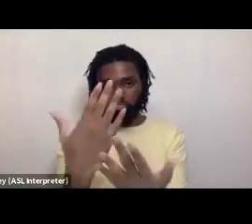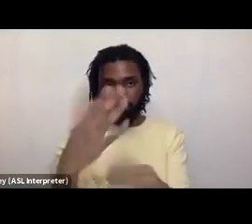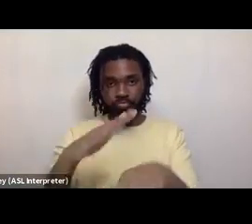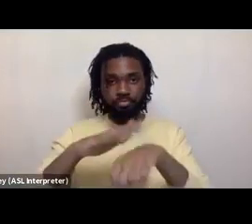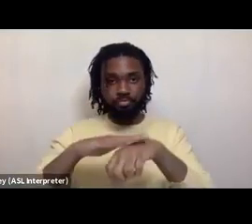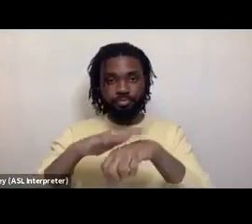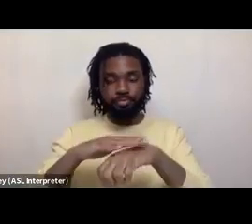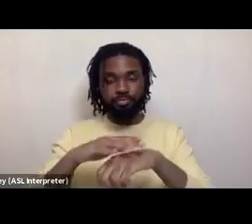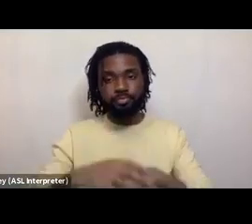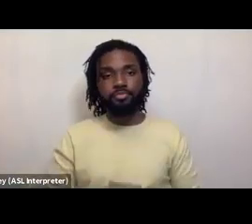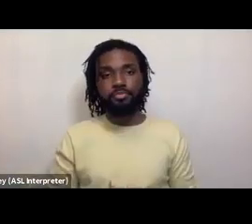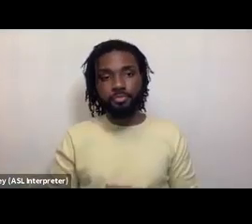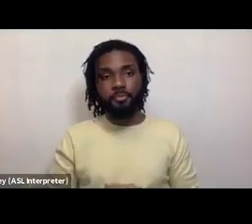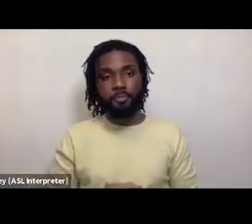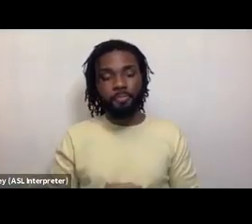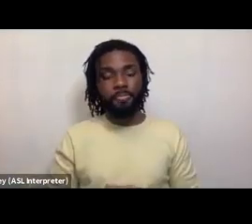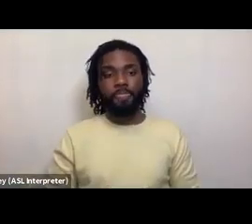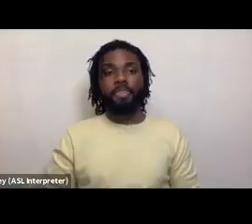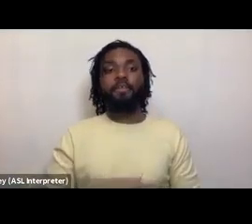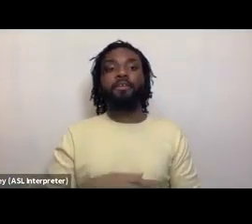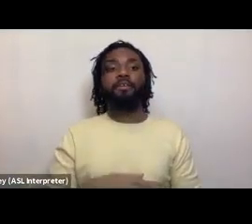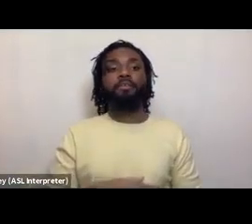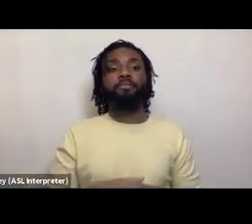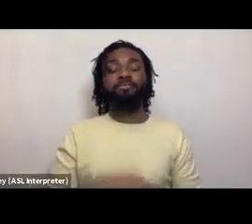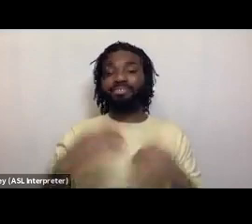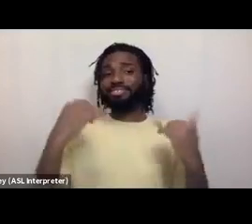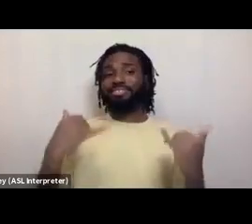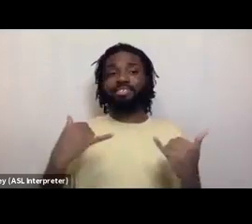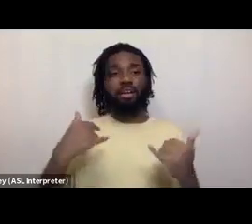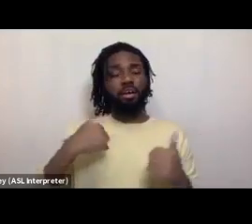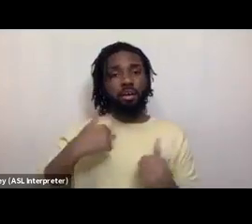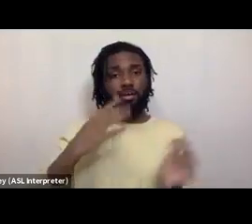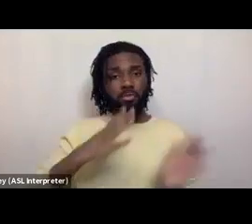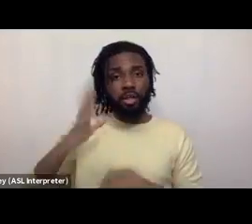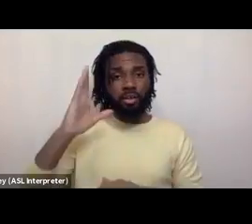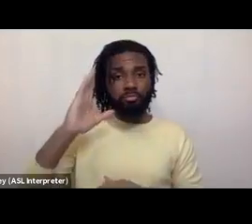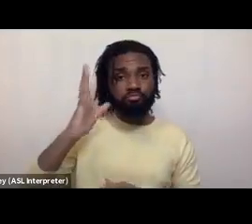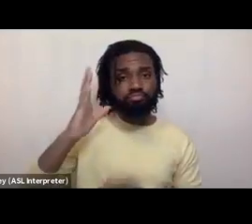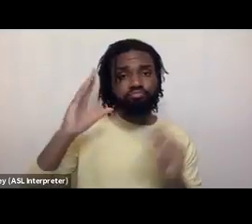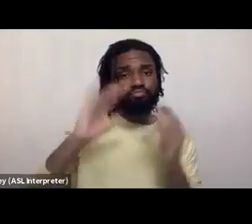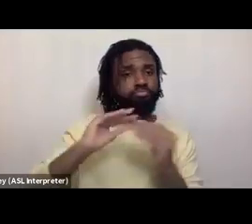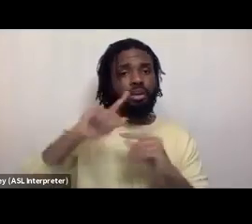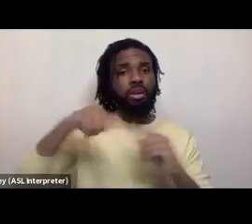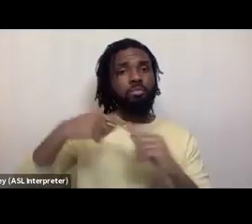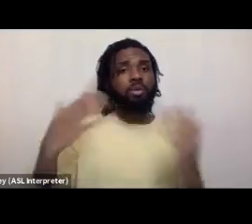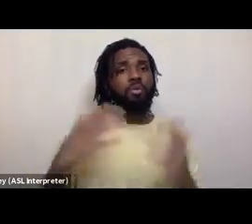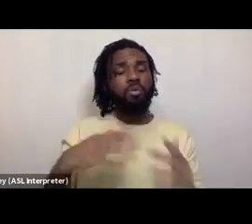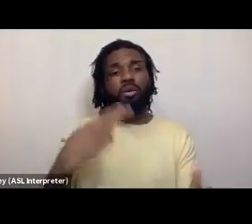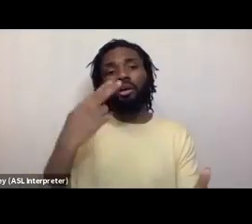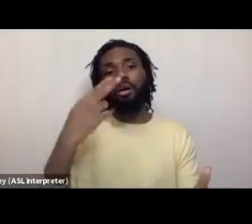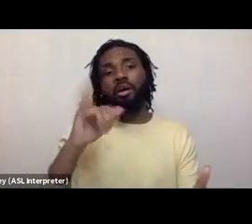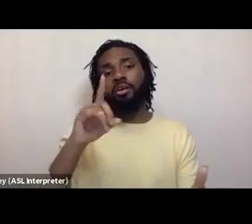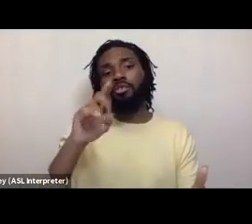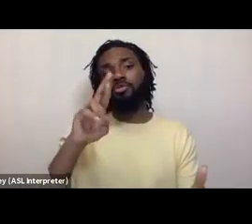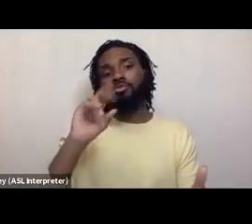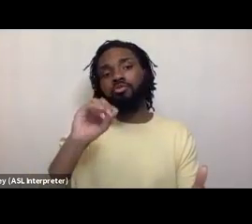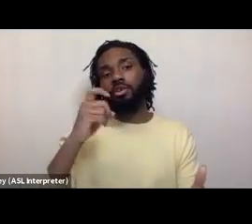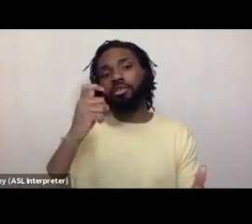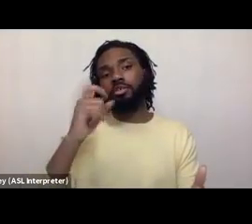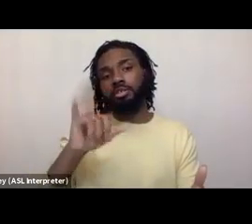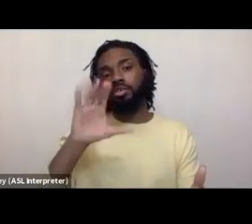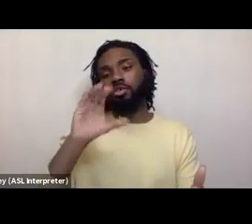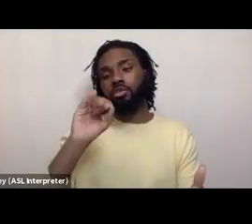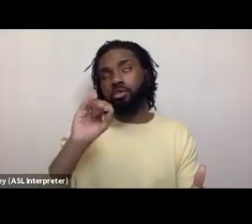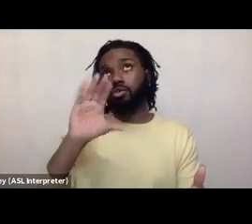So what I came here to talk to you about today specifically is hydroxychloroquine and